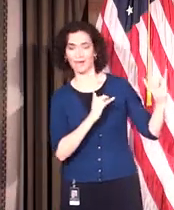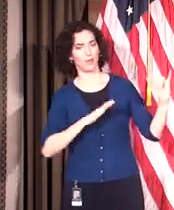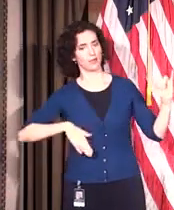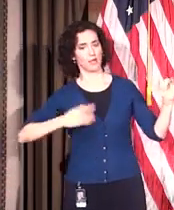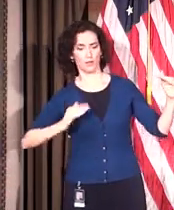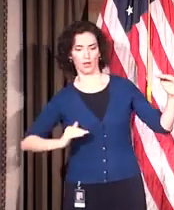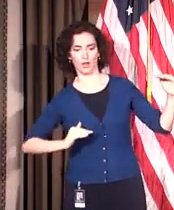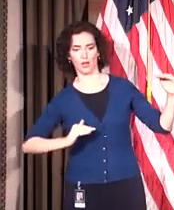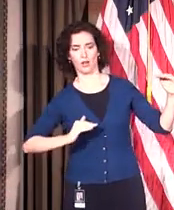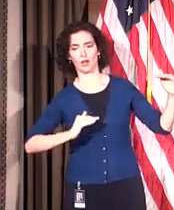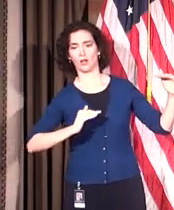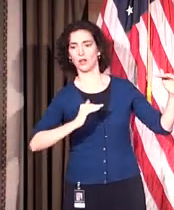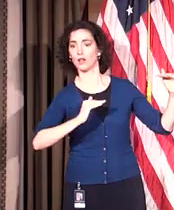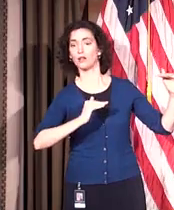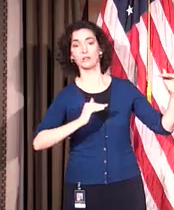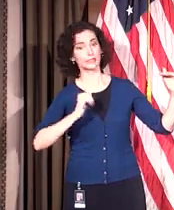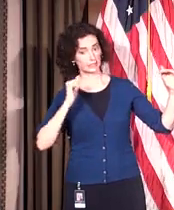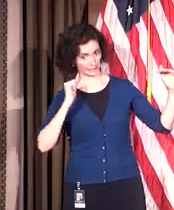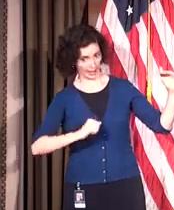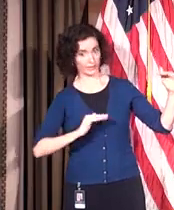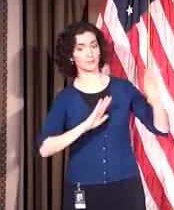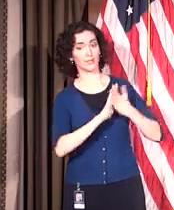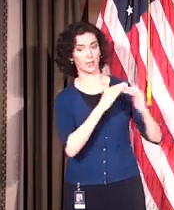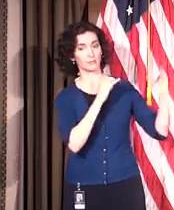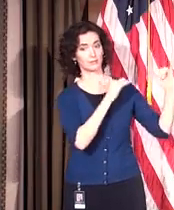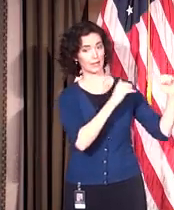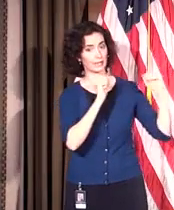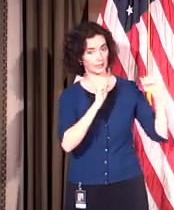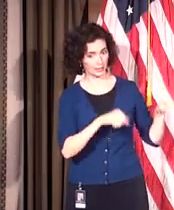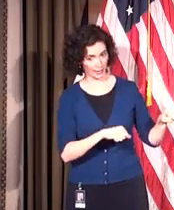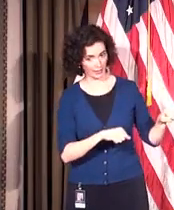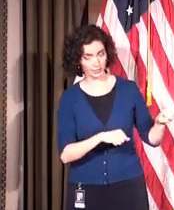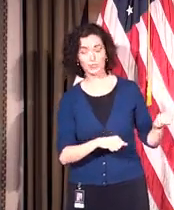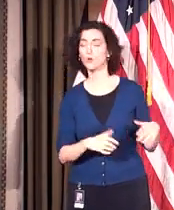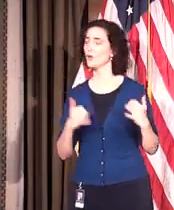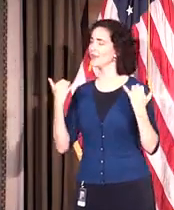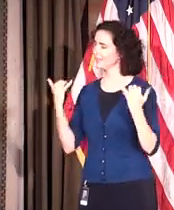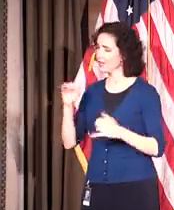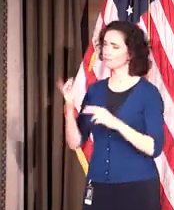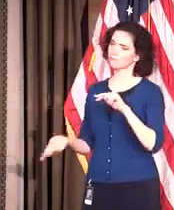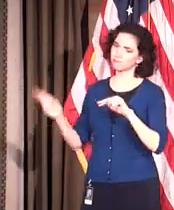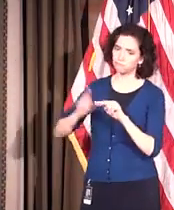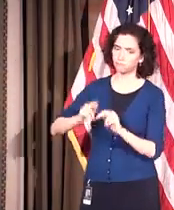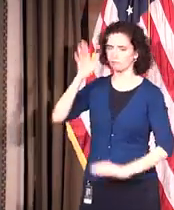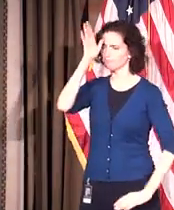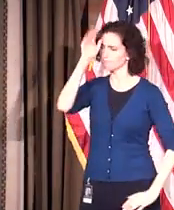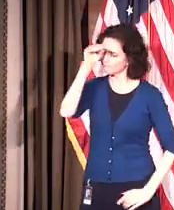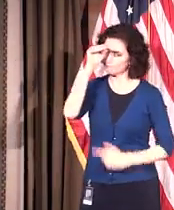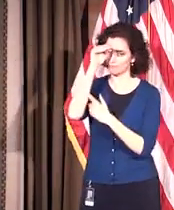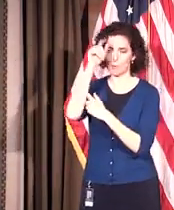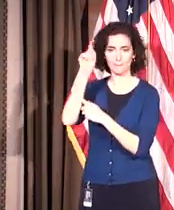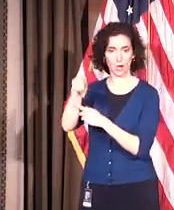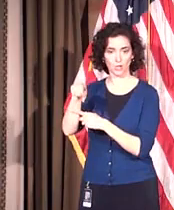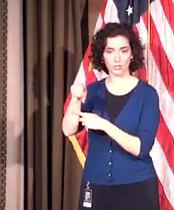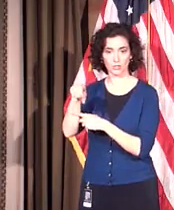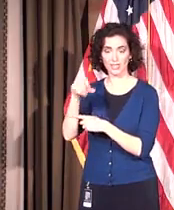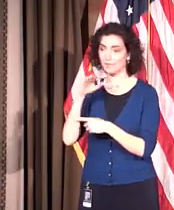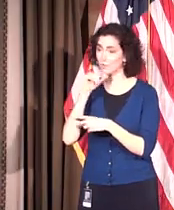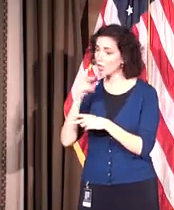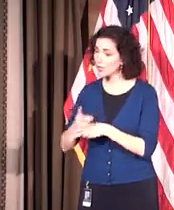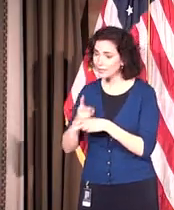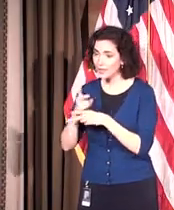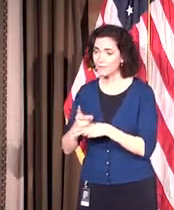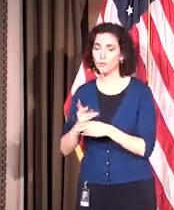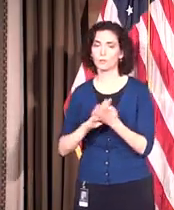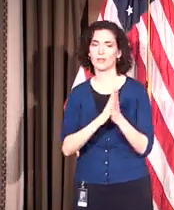certainly doesn't mean we won't get there. And if we don't double down our efforts, I think we might. And we've been really